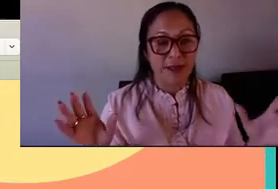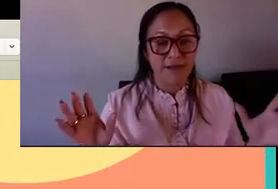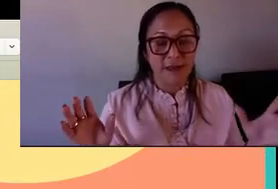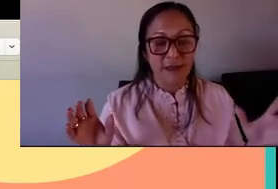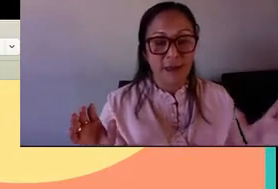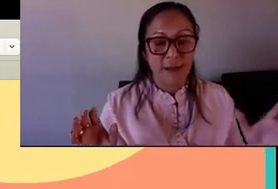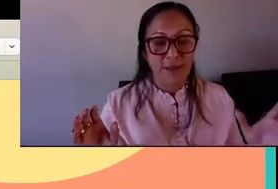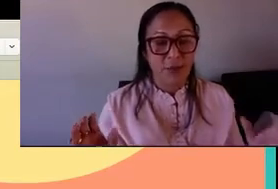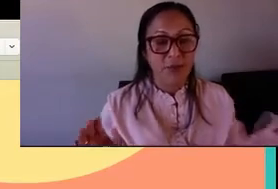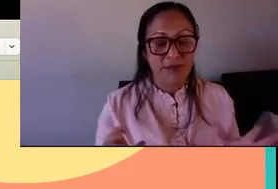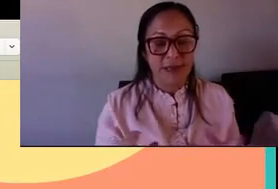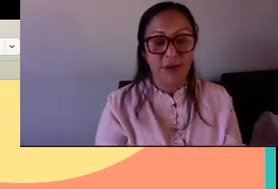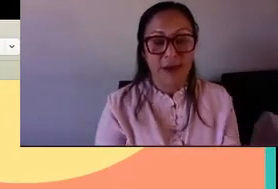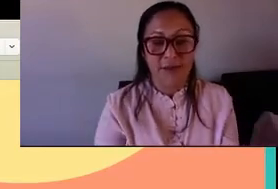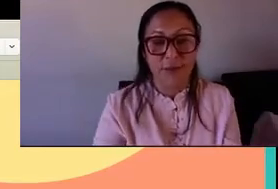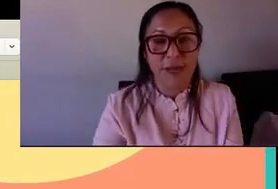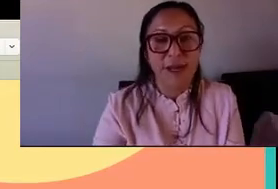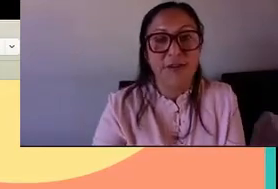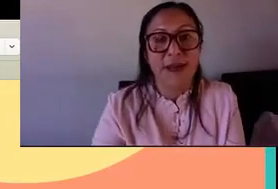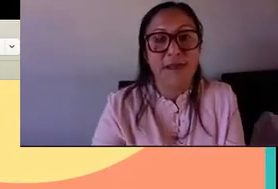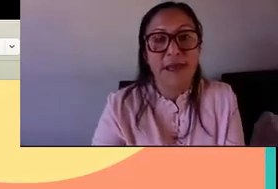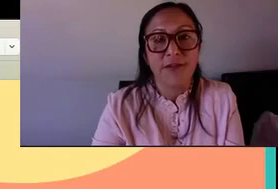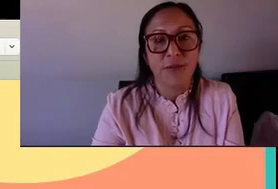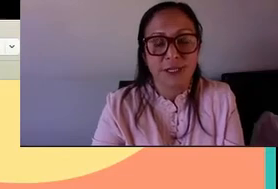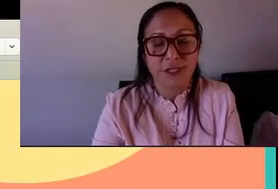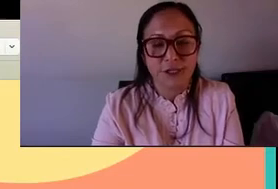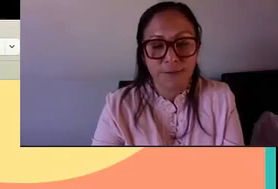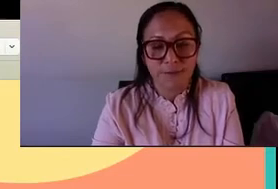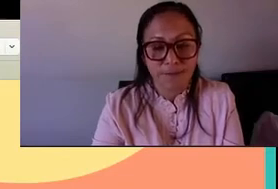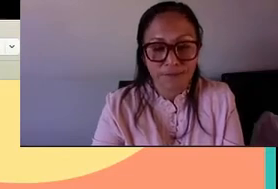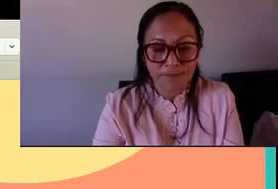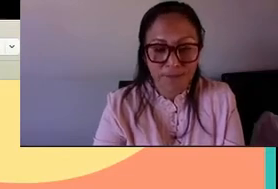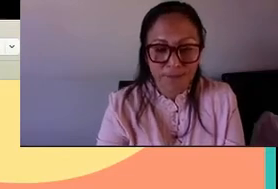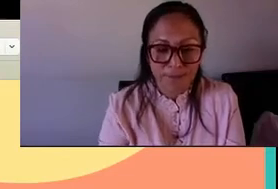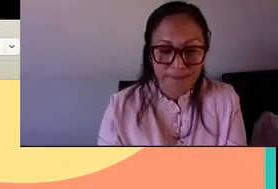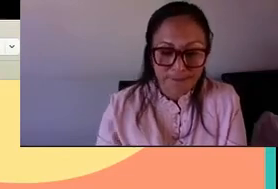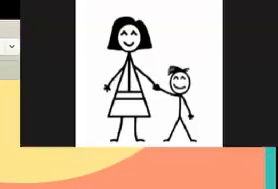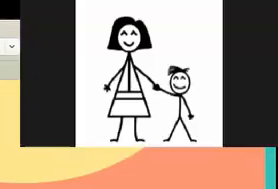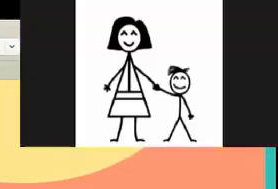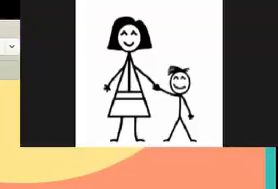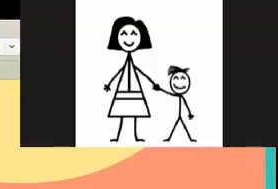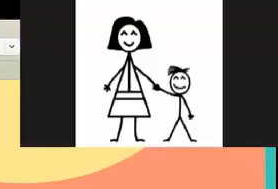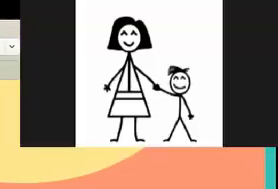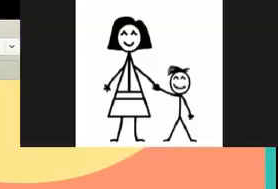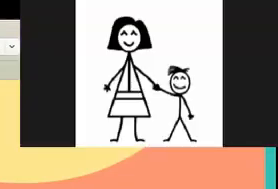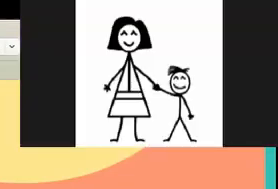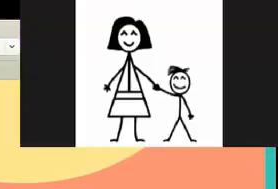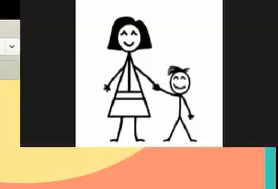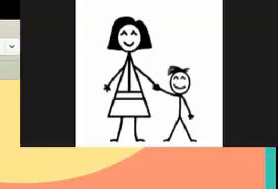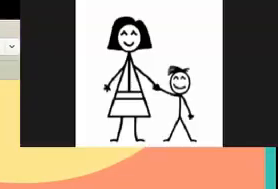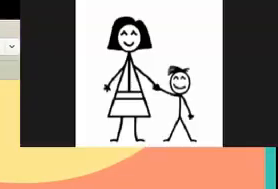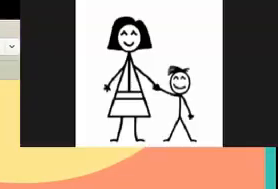signs that we will send you guys for being here today. Thank you so much. We have a question, Miss Jasna, in the